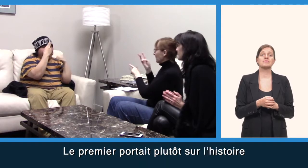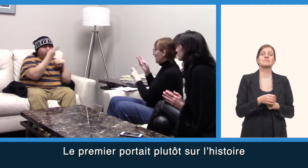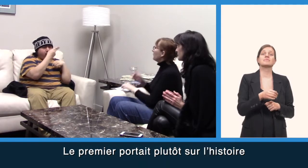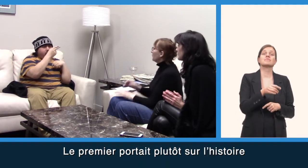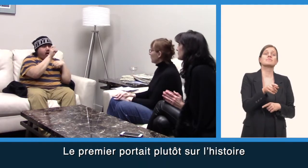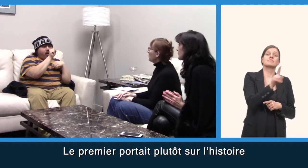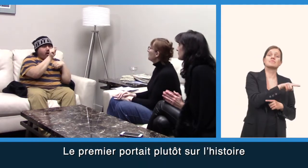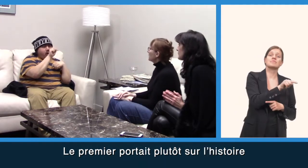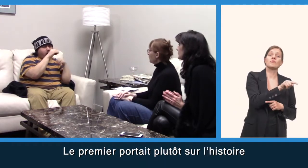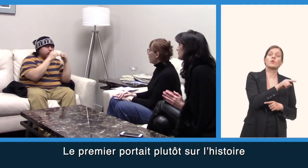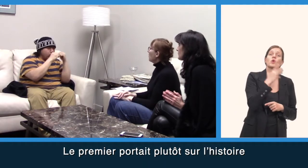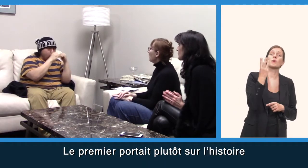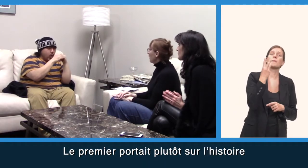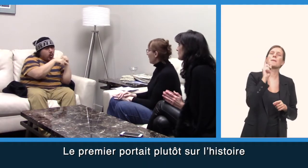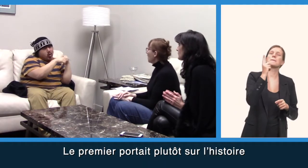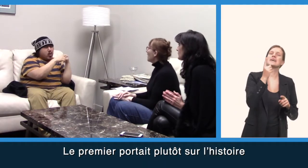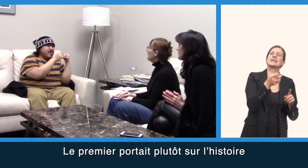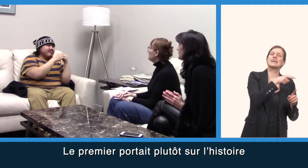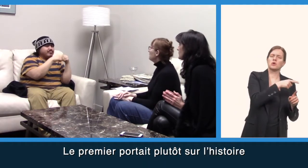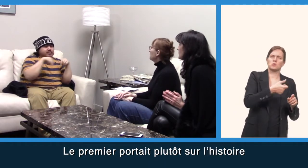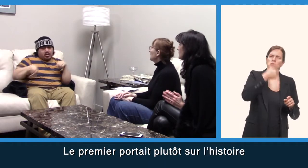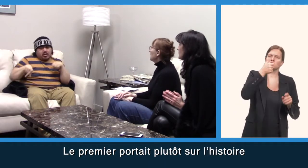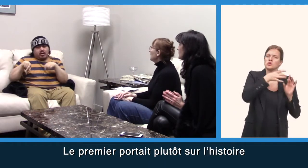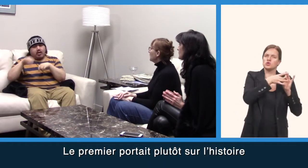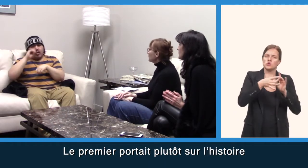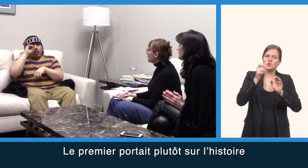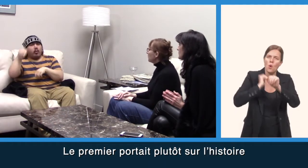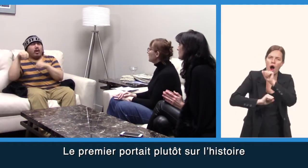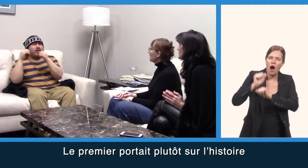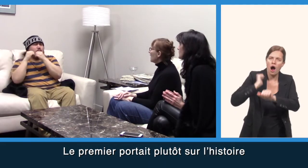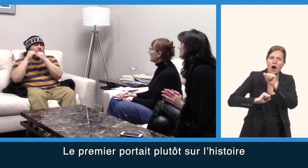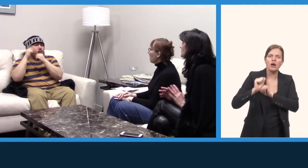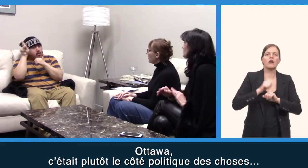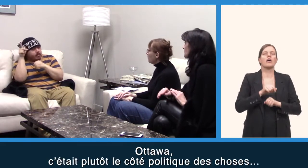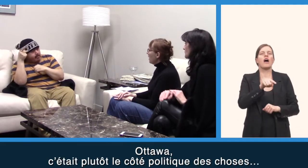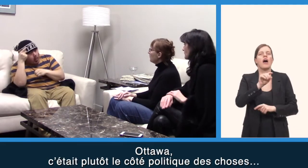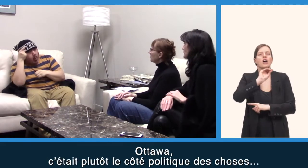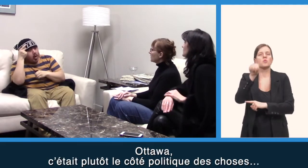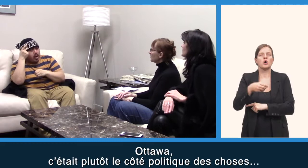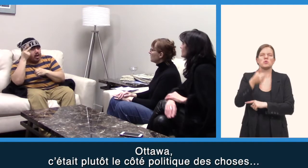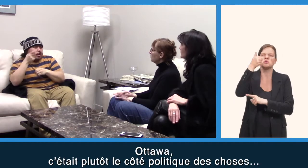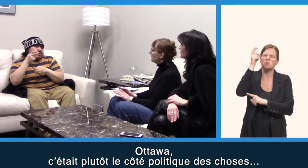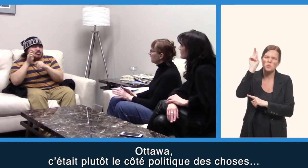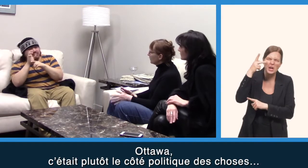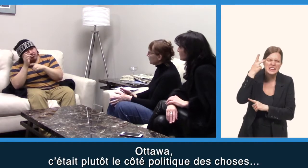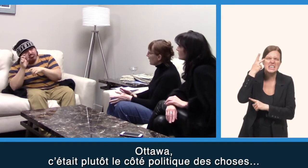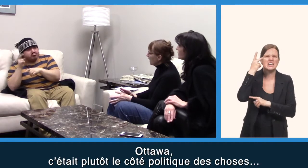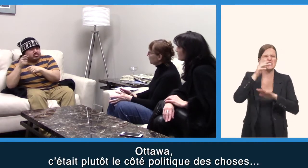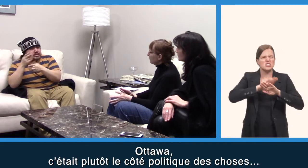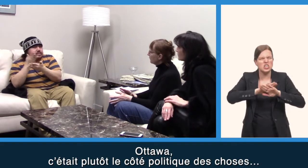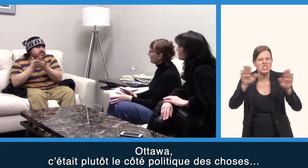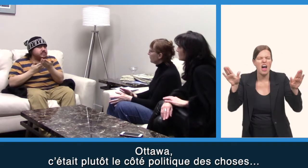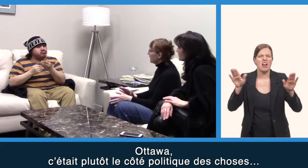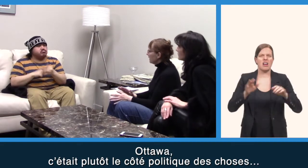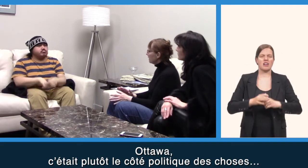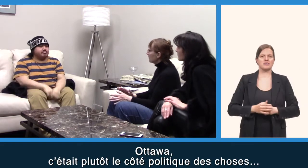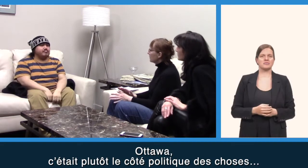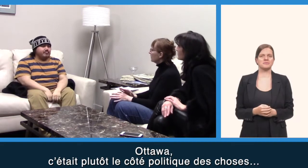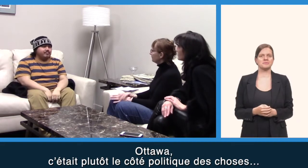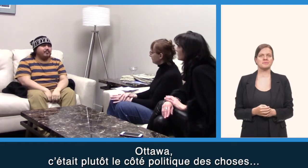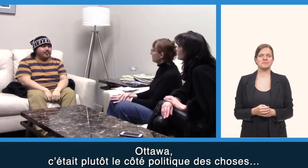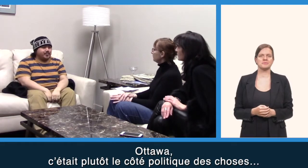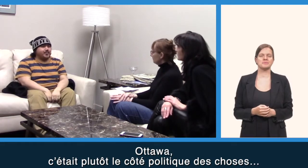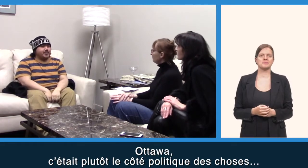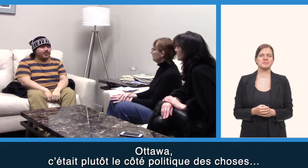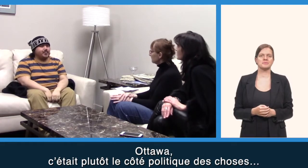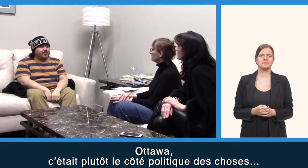Yeah. The first one was more history and the like. Ottawa was the political side of things.